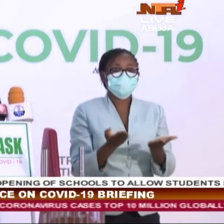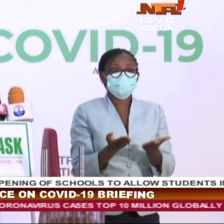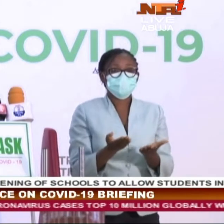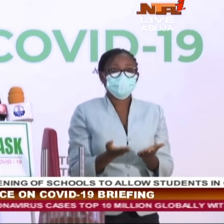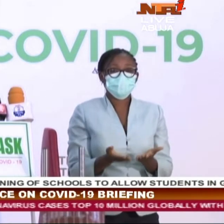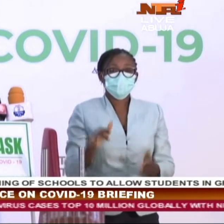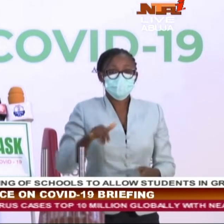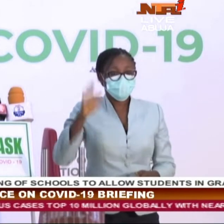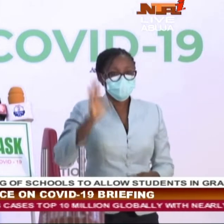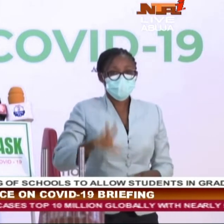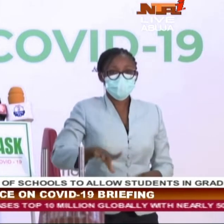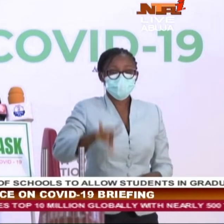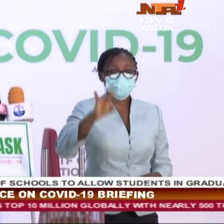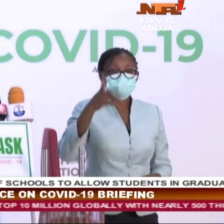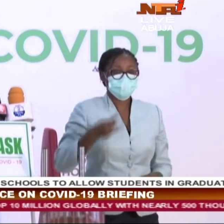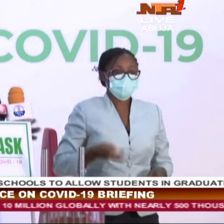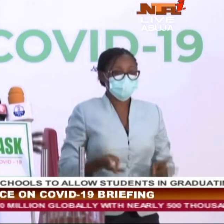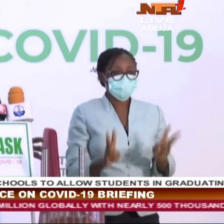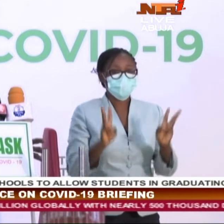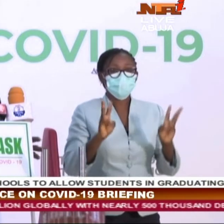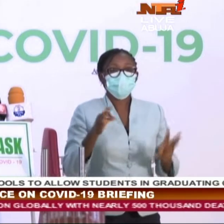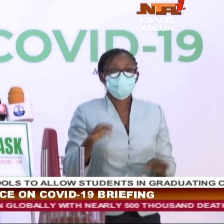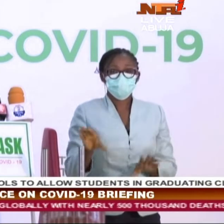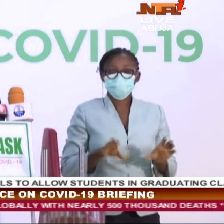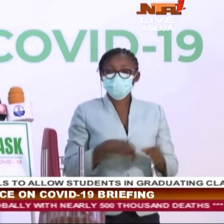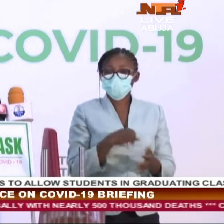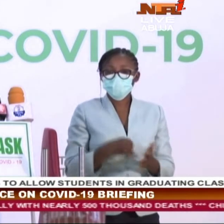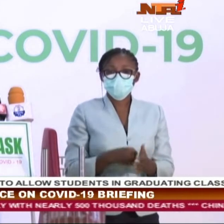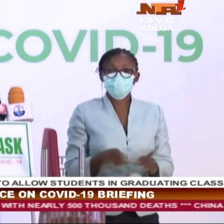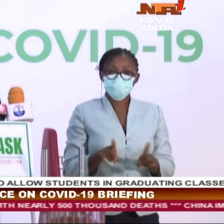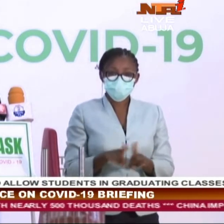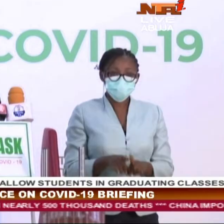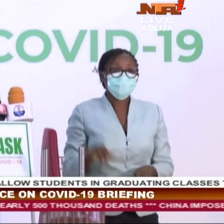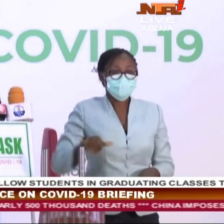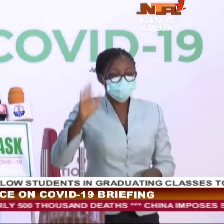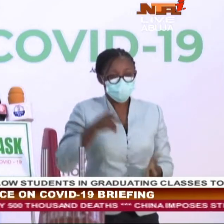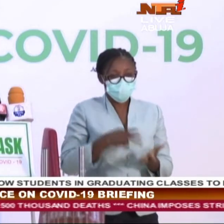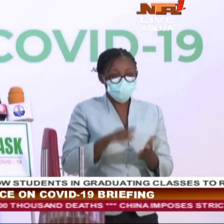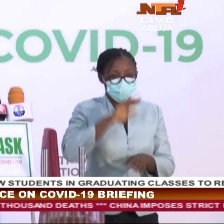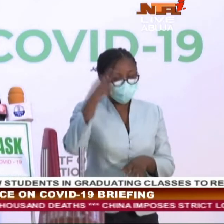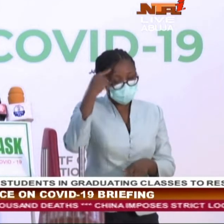They will find a way of recouping their money. So we must be prepared for this cost.